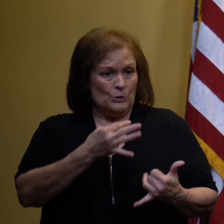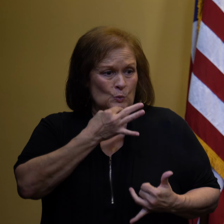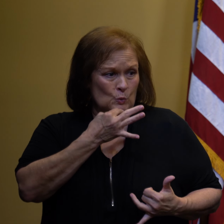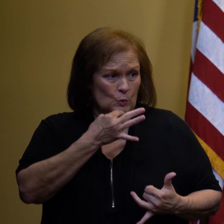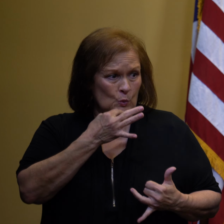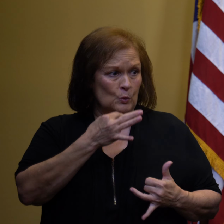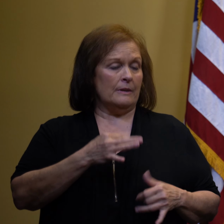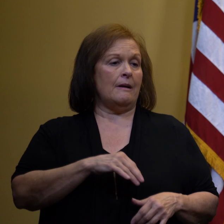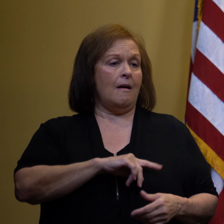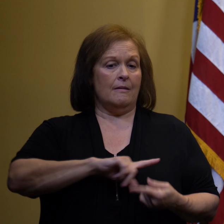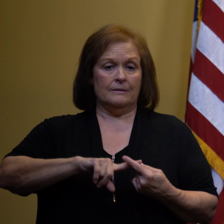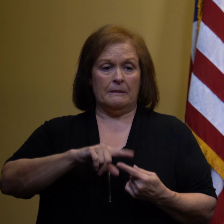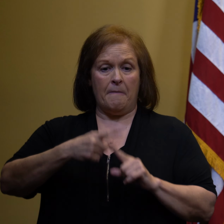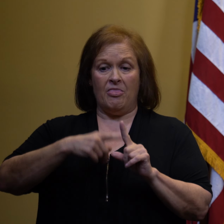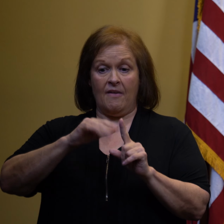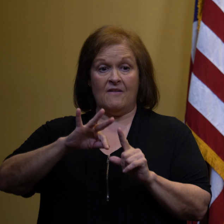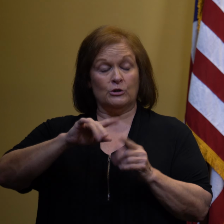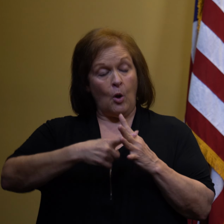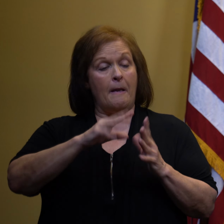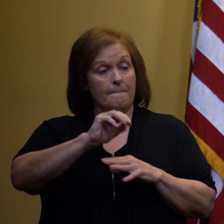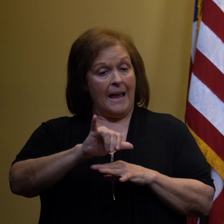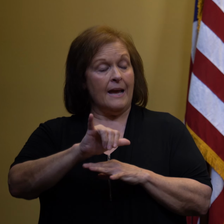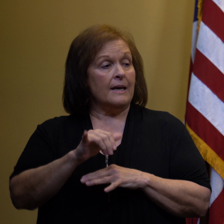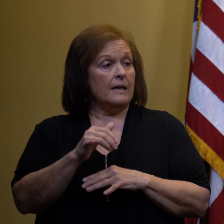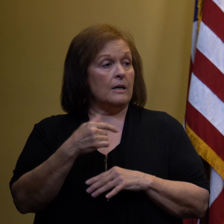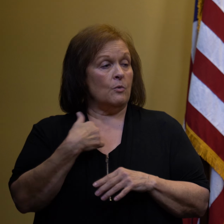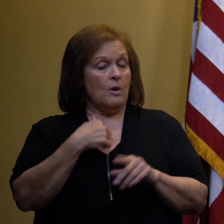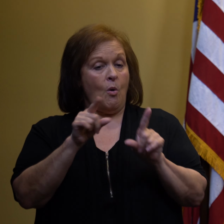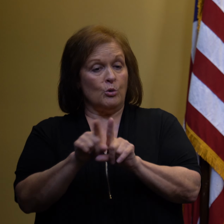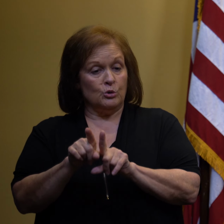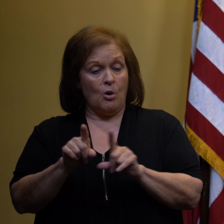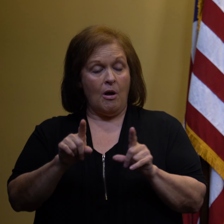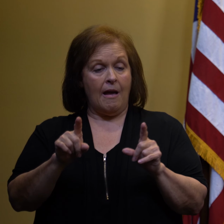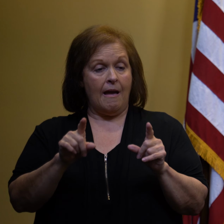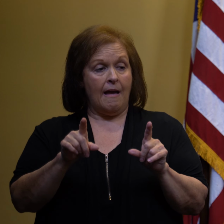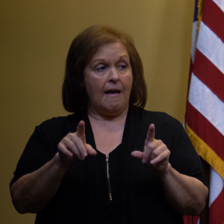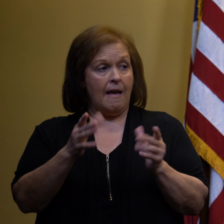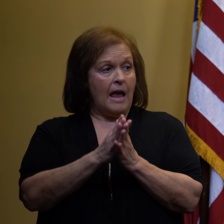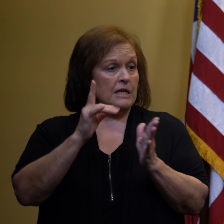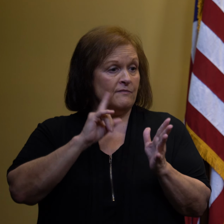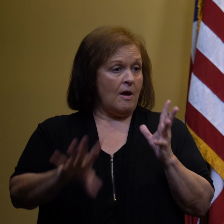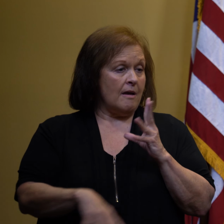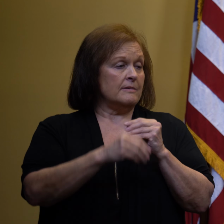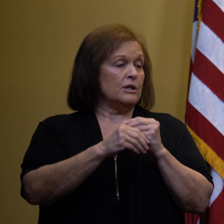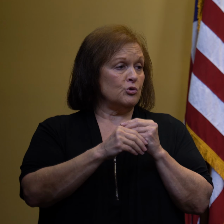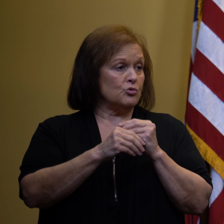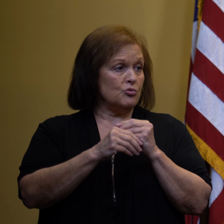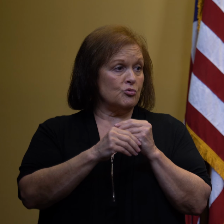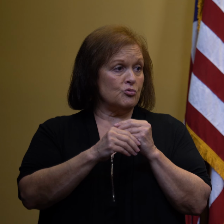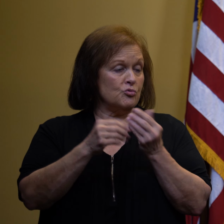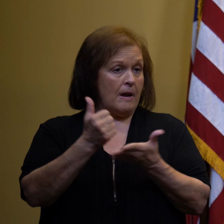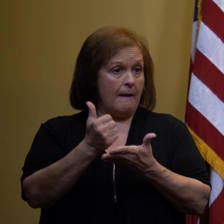in the month of May. We've also asked for additional help with enforcement